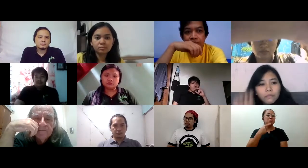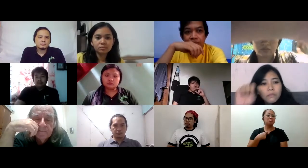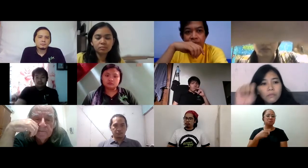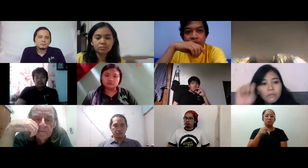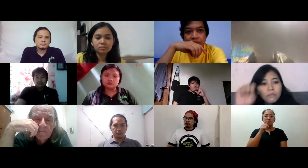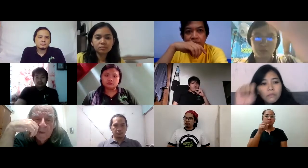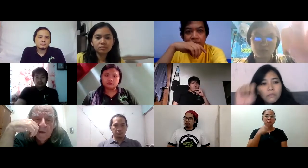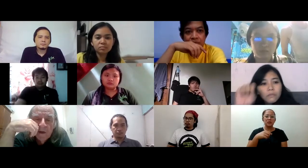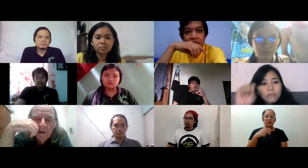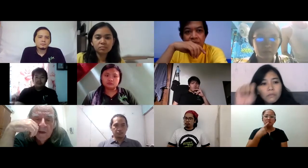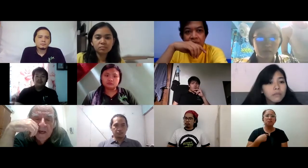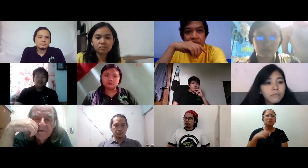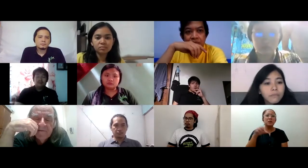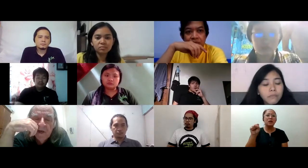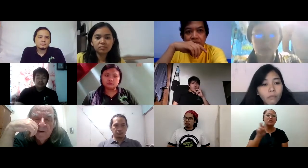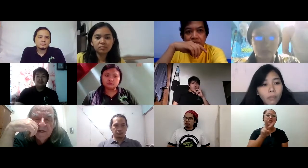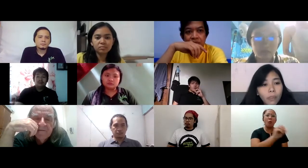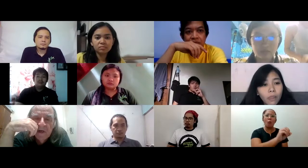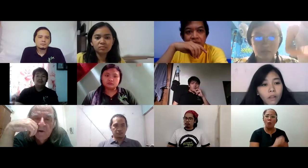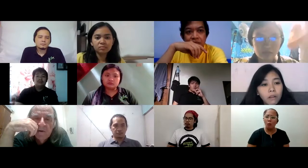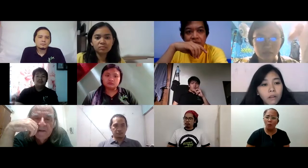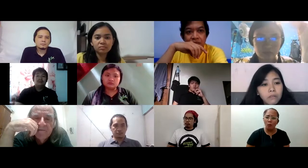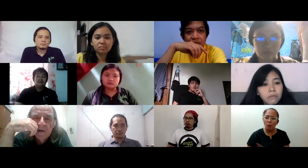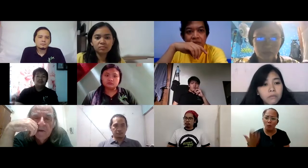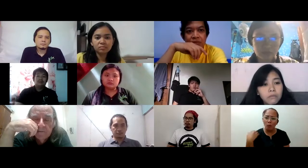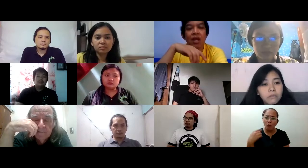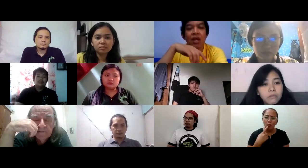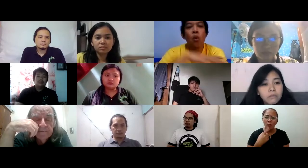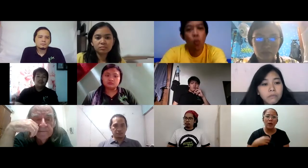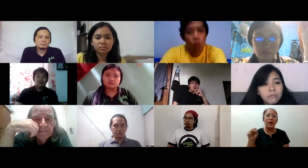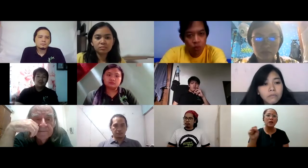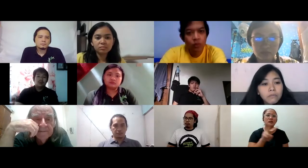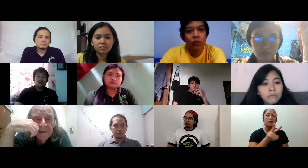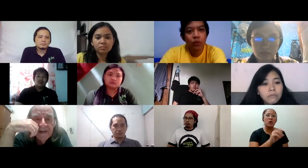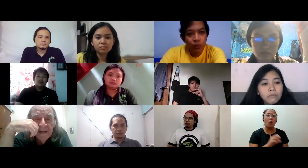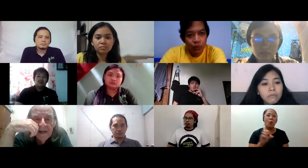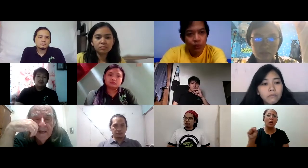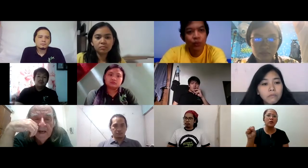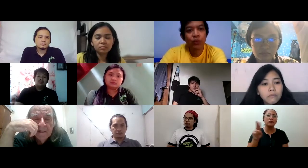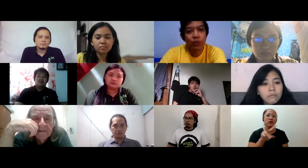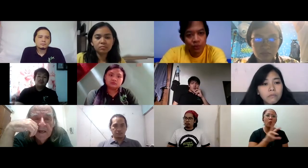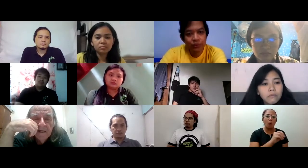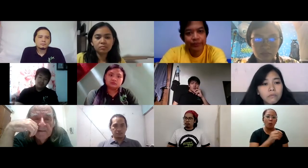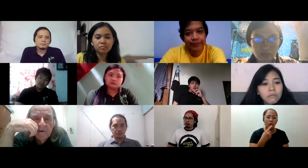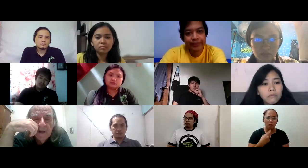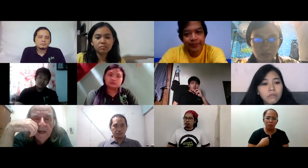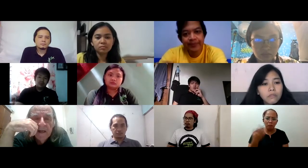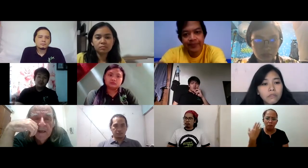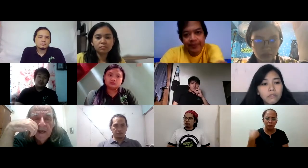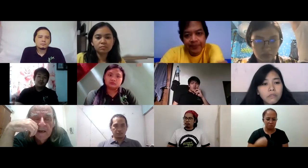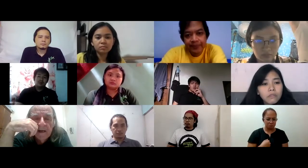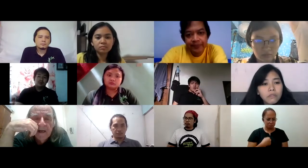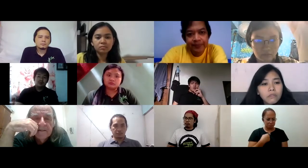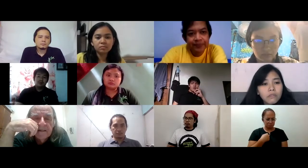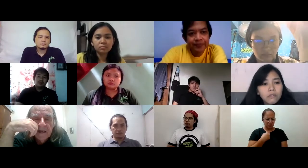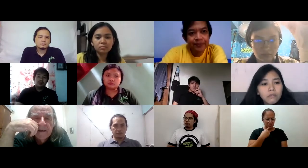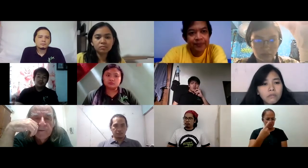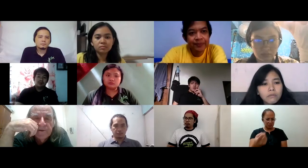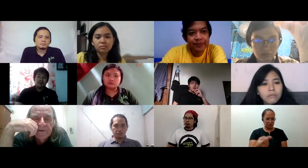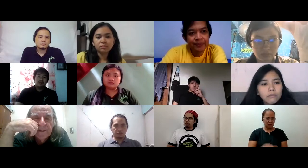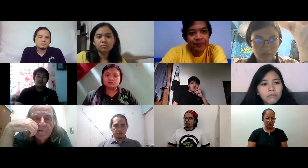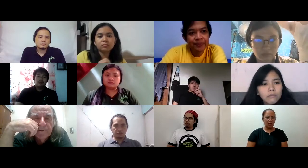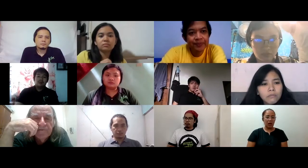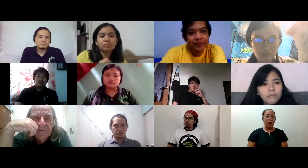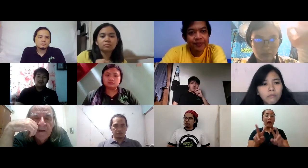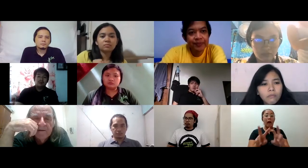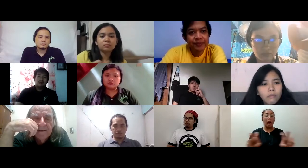SVO. SVO, SVO, SVO. And I said, okay, analyze the language